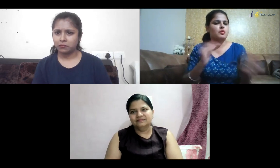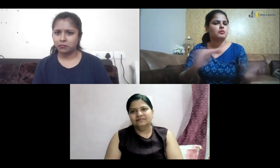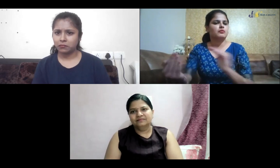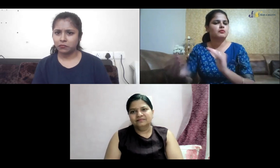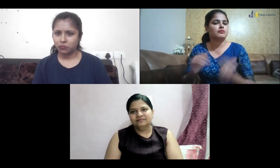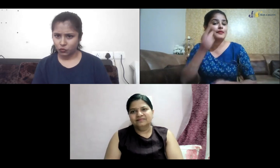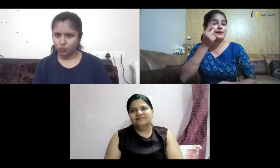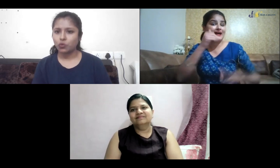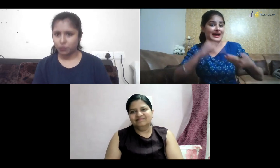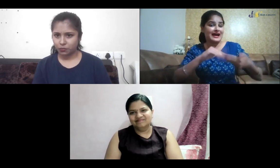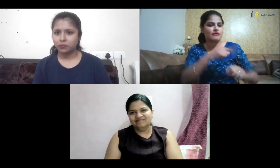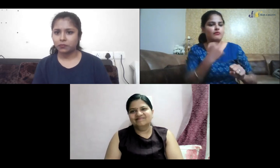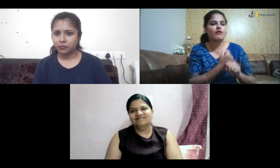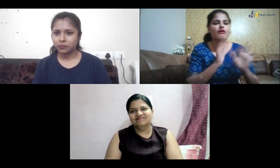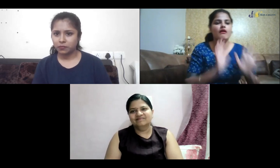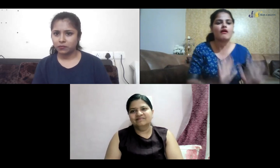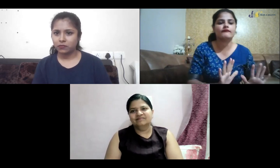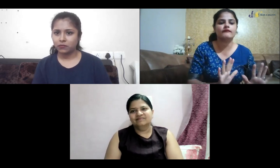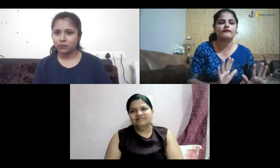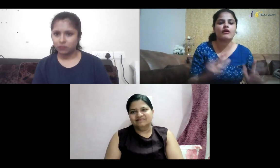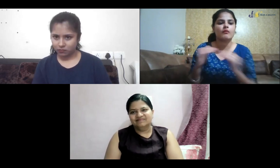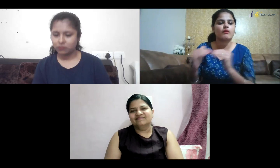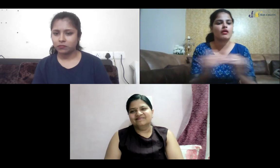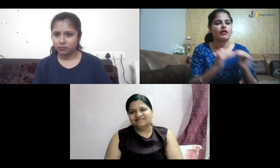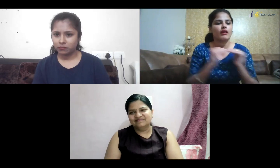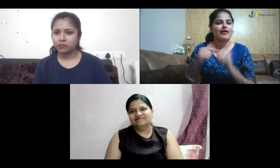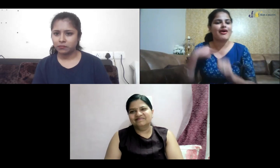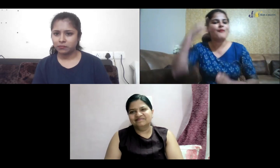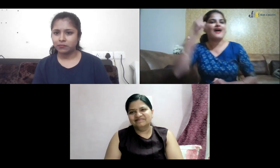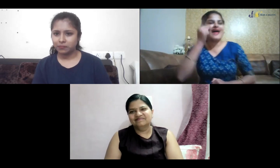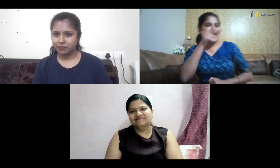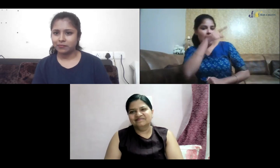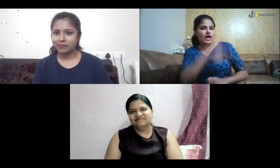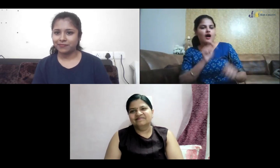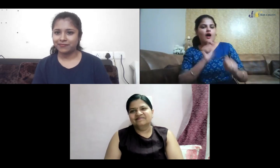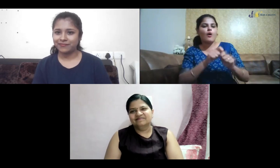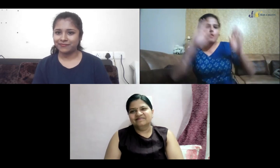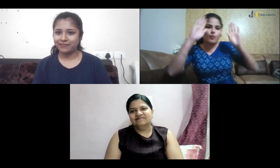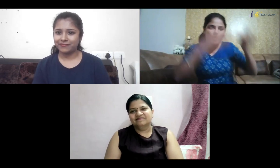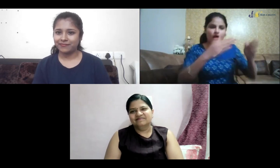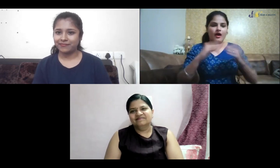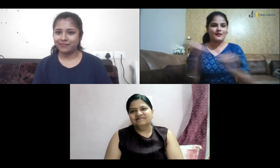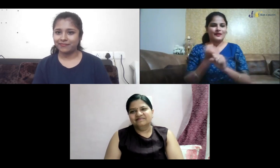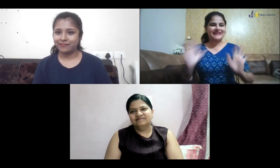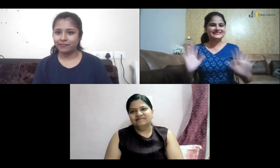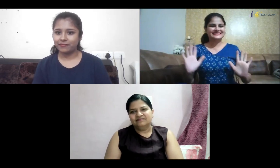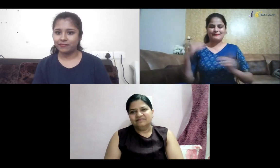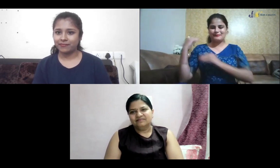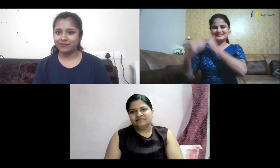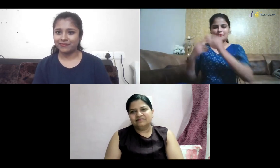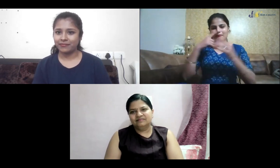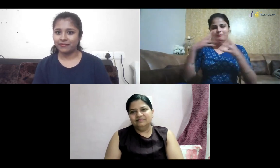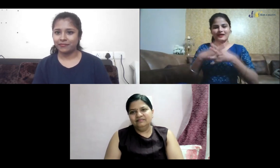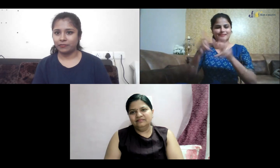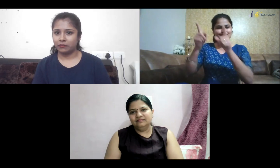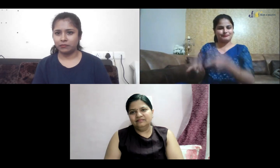feel different. My family is very supportive, and my husband, he also can work, and he also helped me in household chores and all.